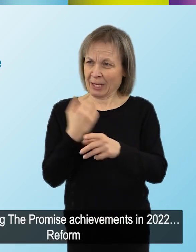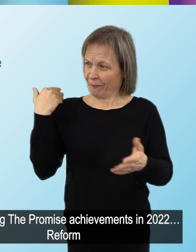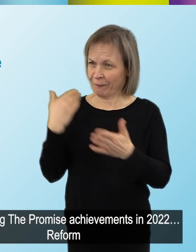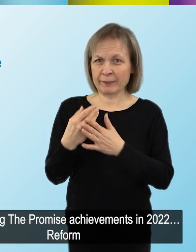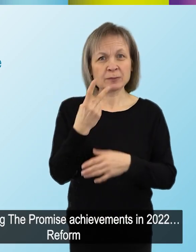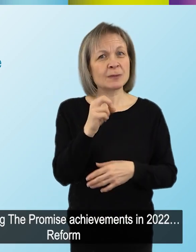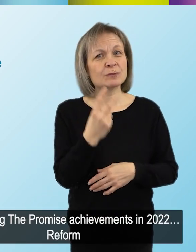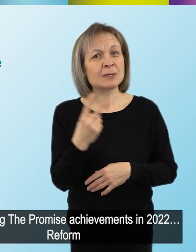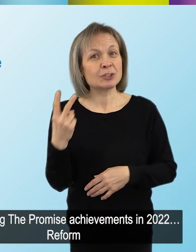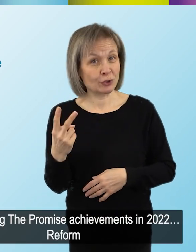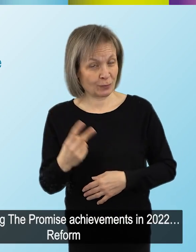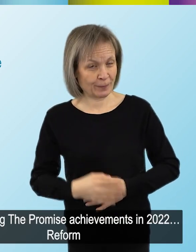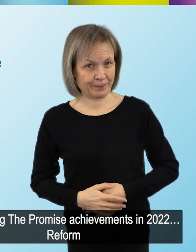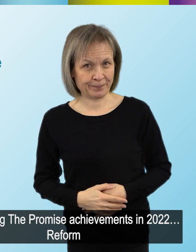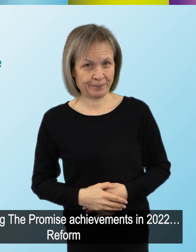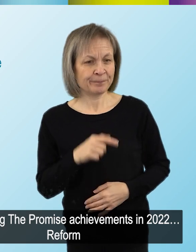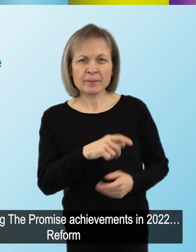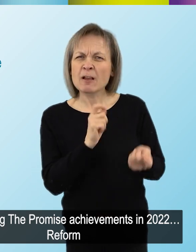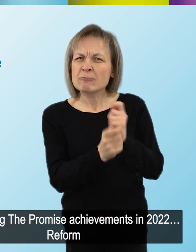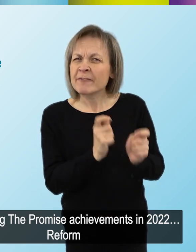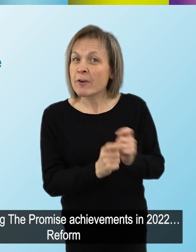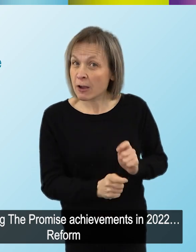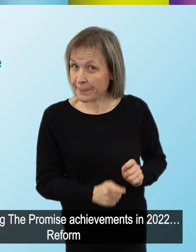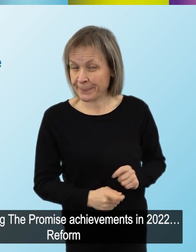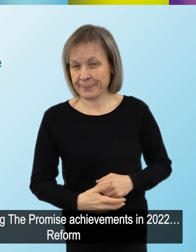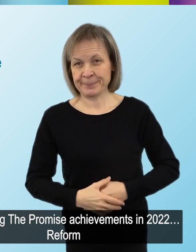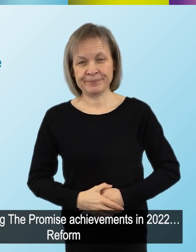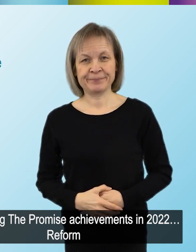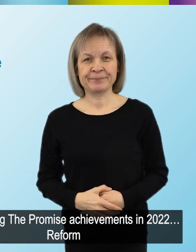Our Keeping the Promise achievements in 2022. Reform.